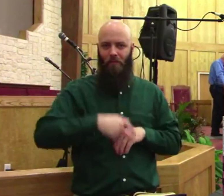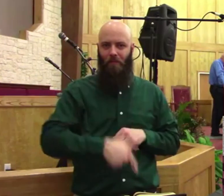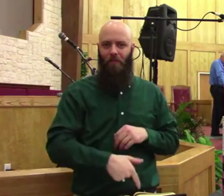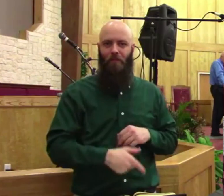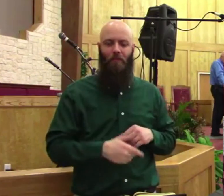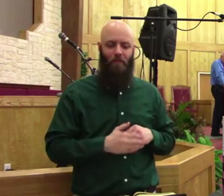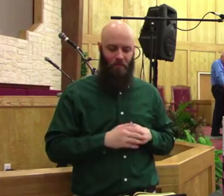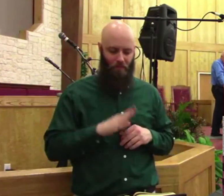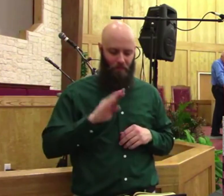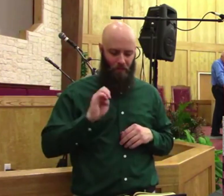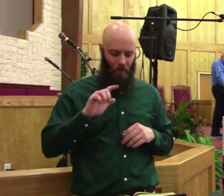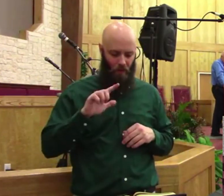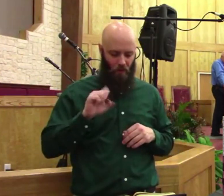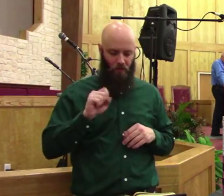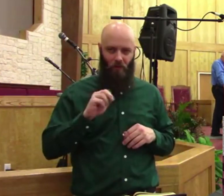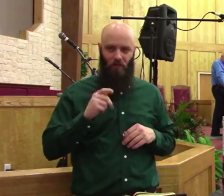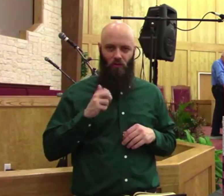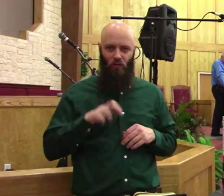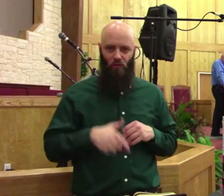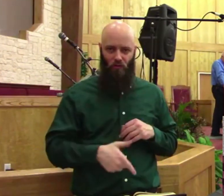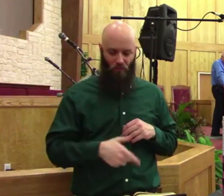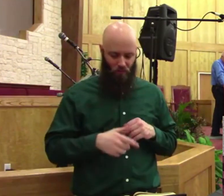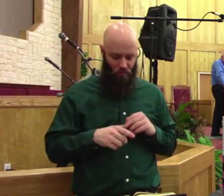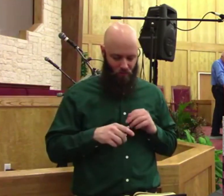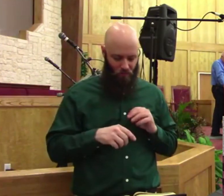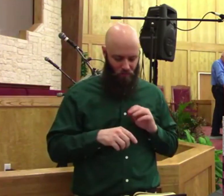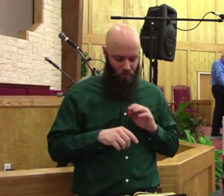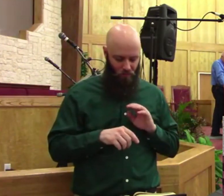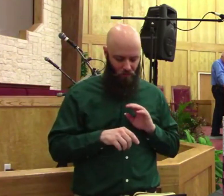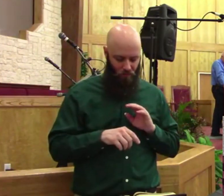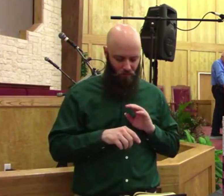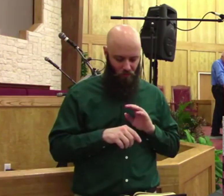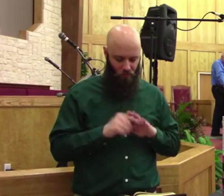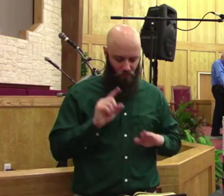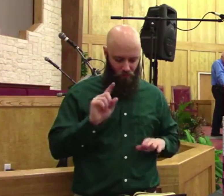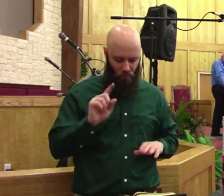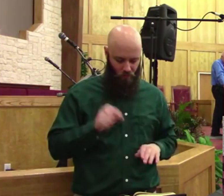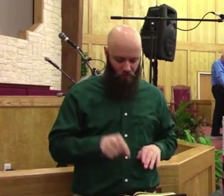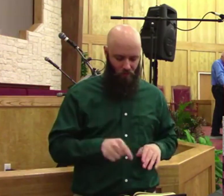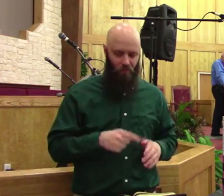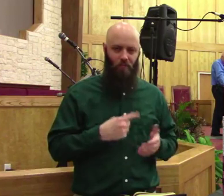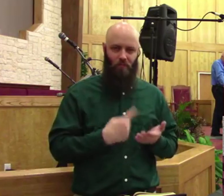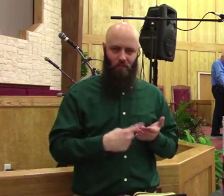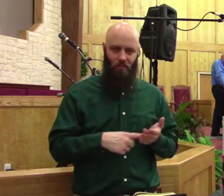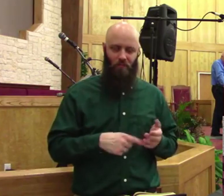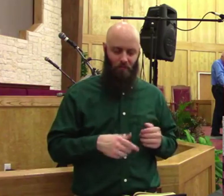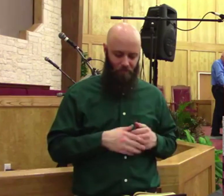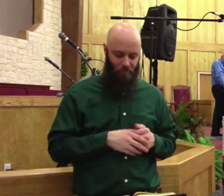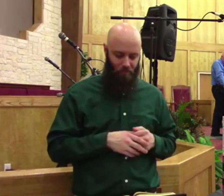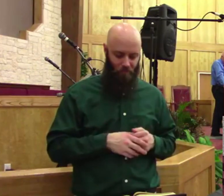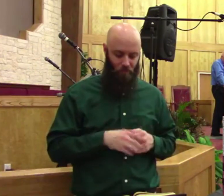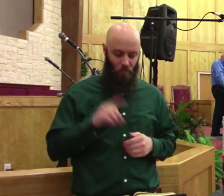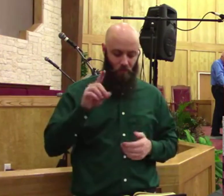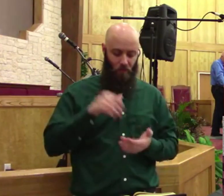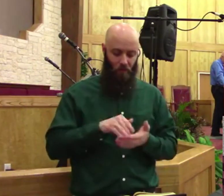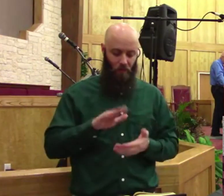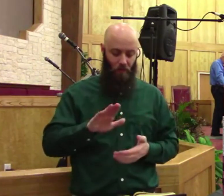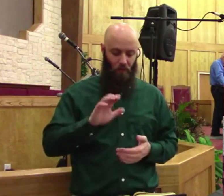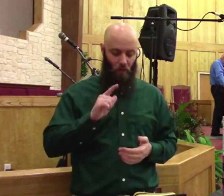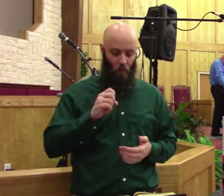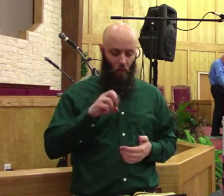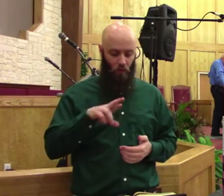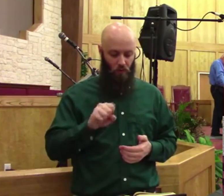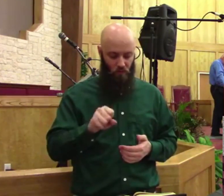of Belshazzar in verse 1 of chapter 5. It gives this feast for 1,000 of his lords, and they drank